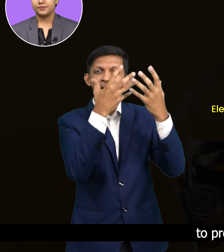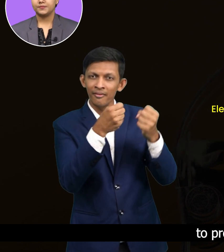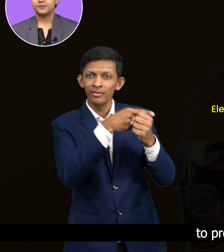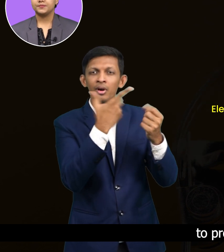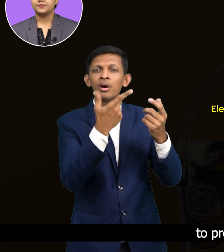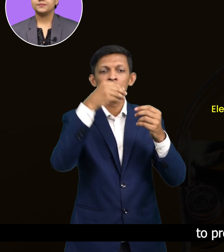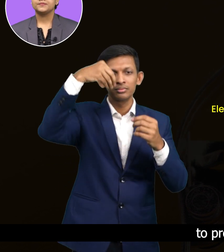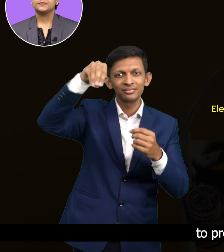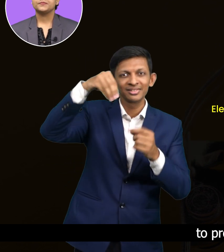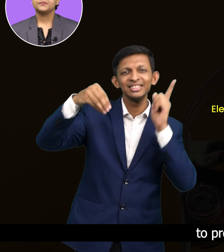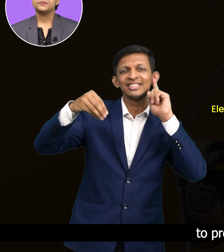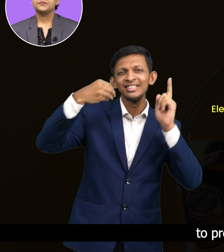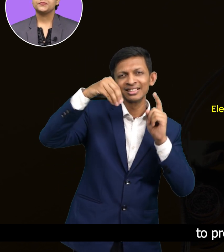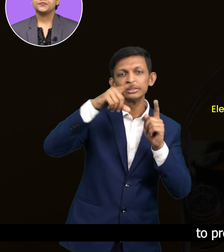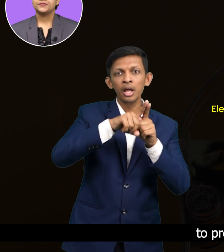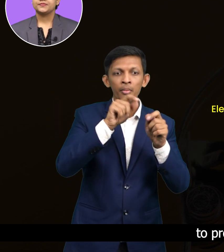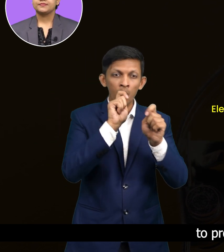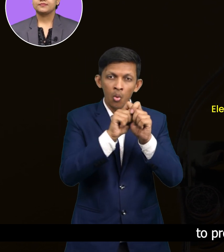sound.